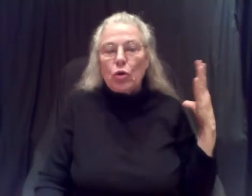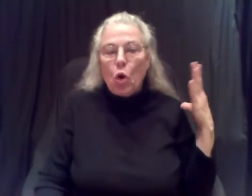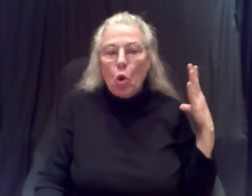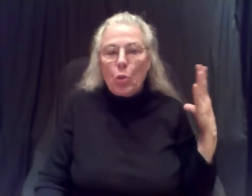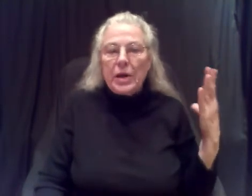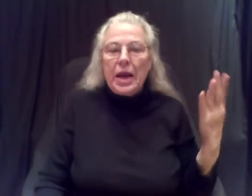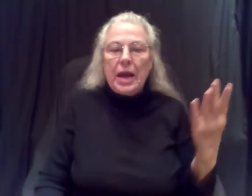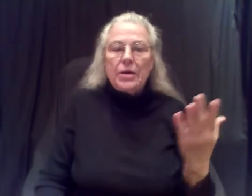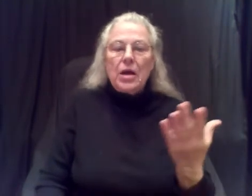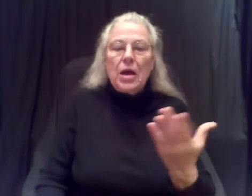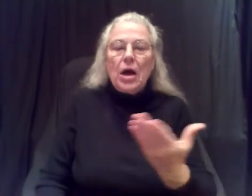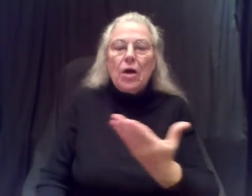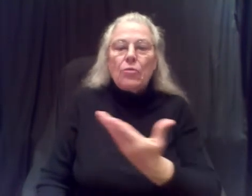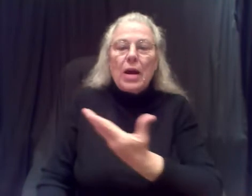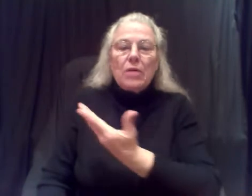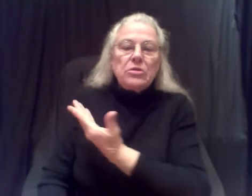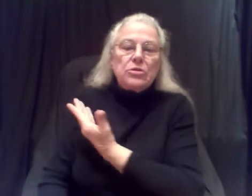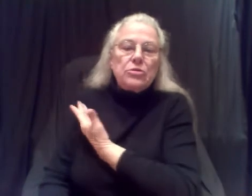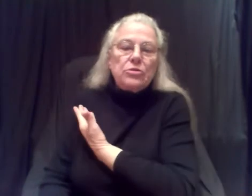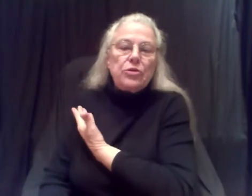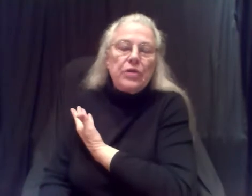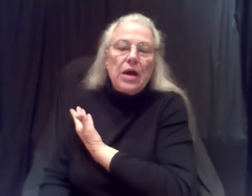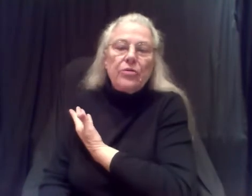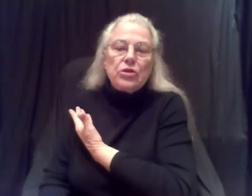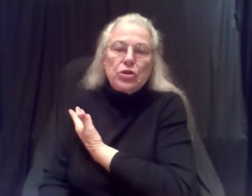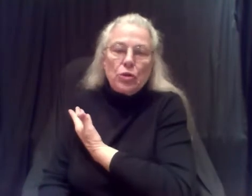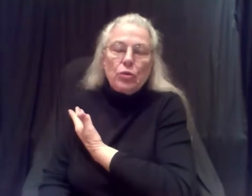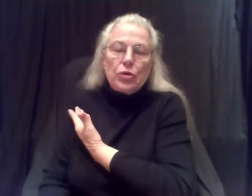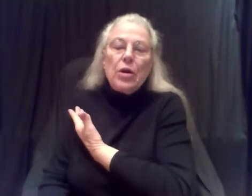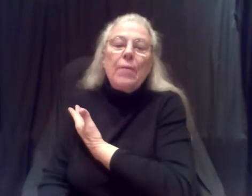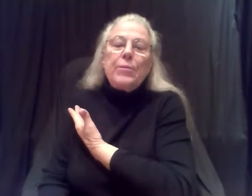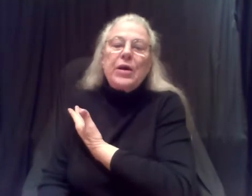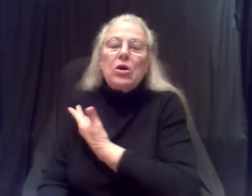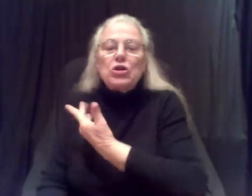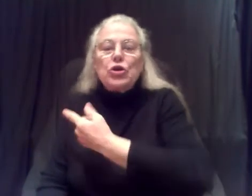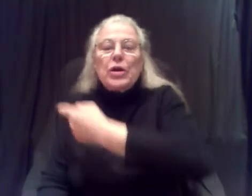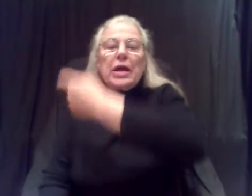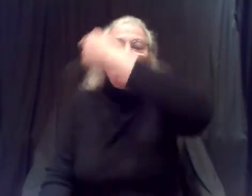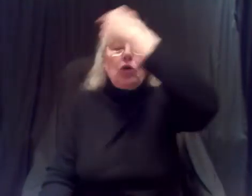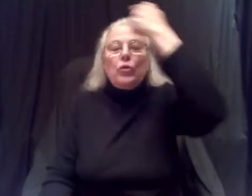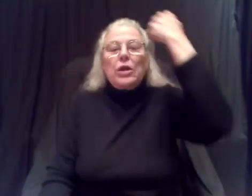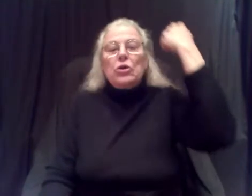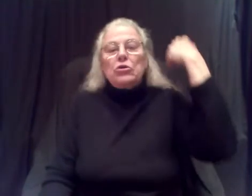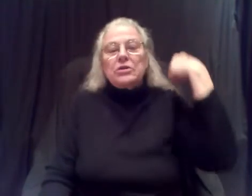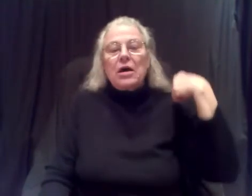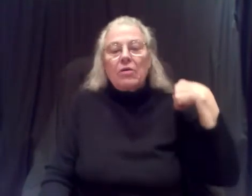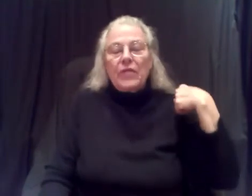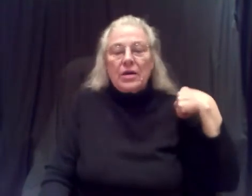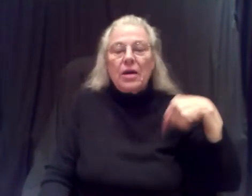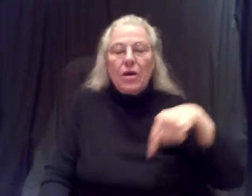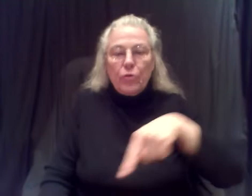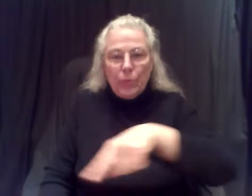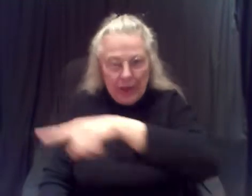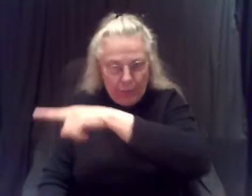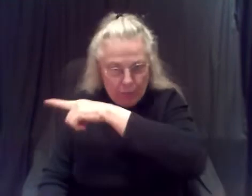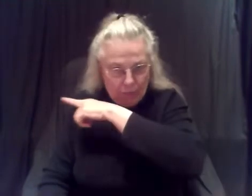open hand around to the other shoulder, because you're including yourself and other people in